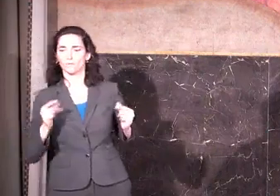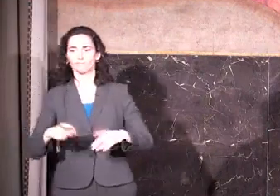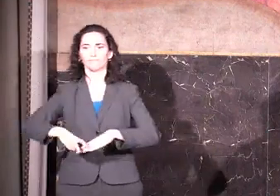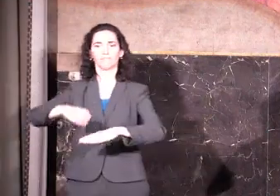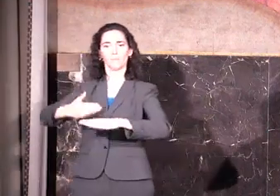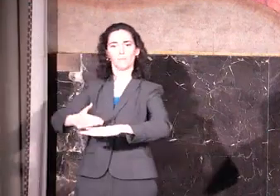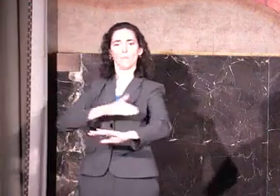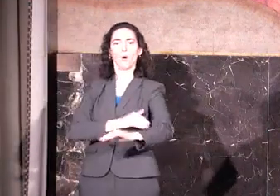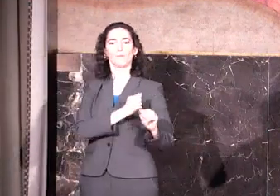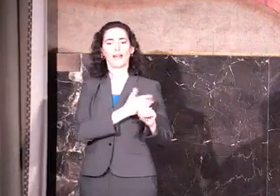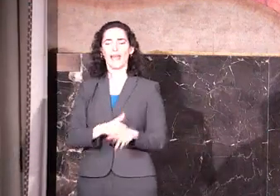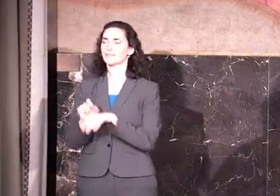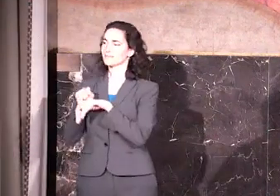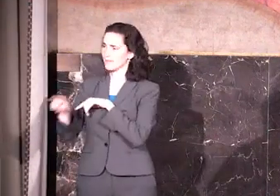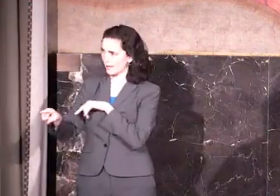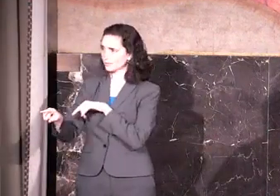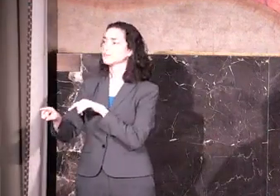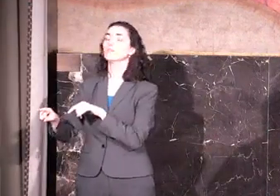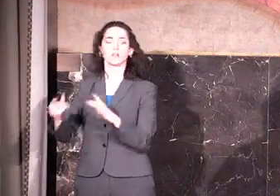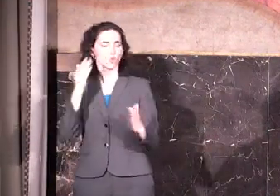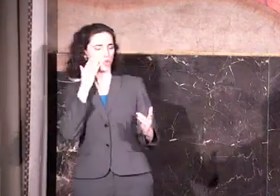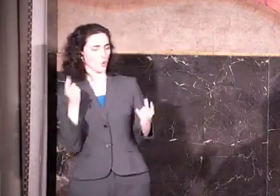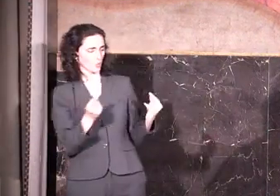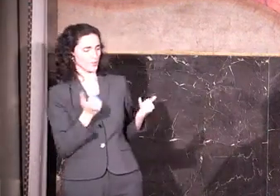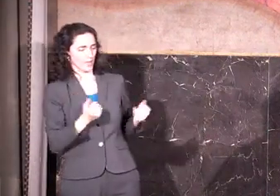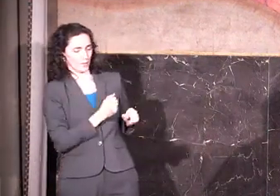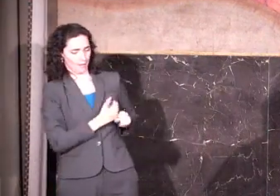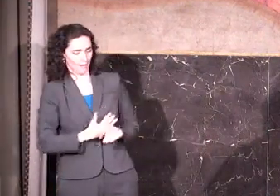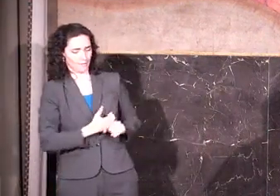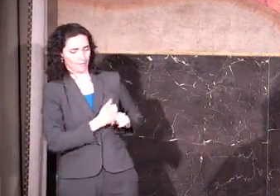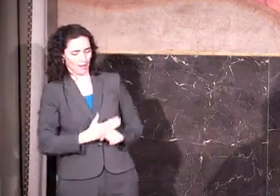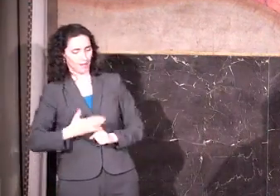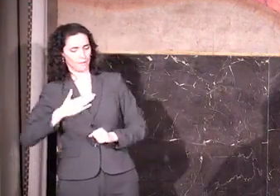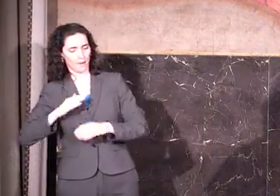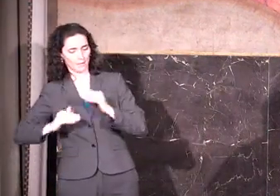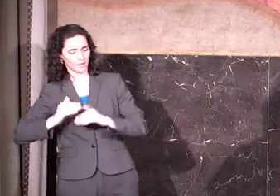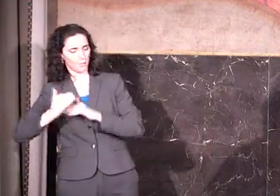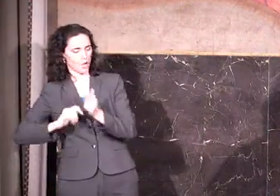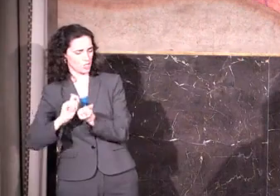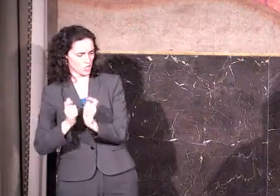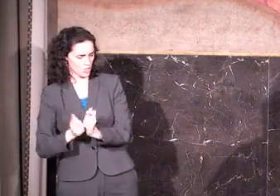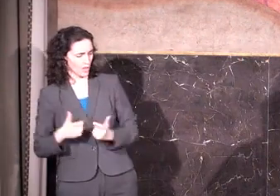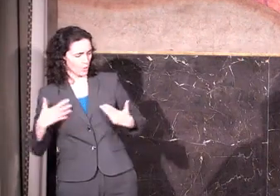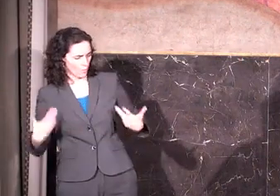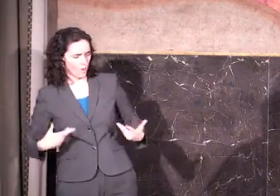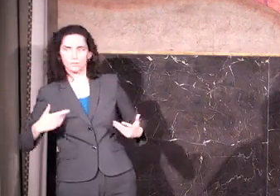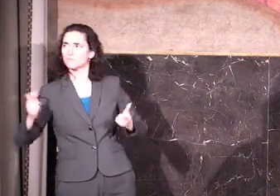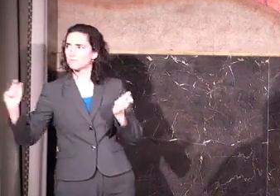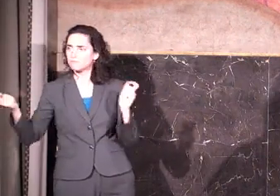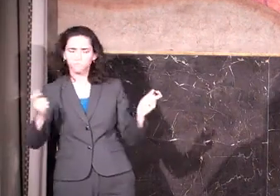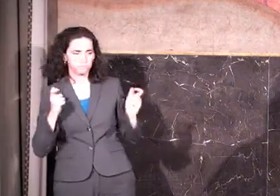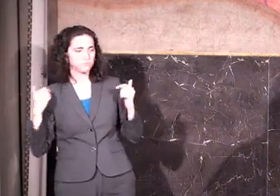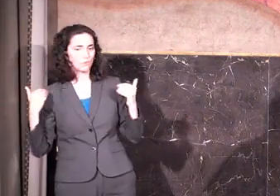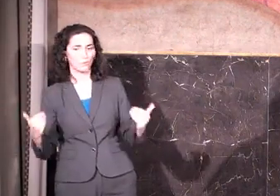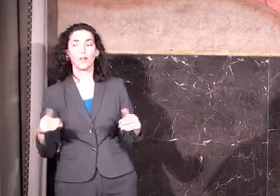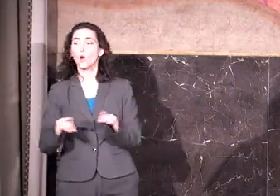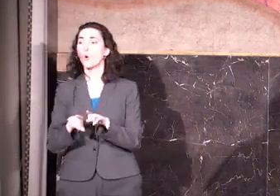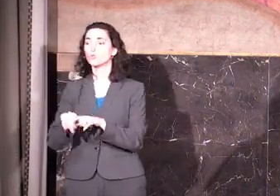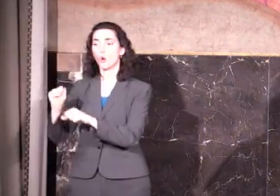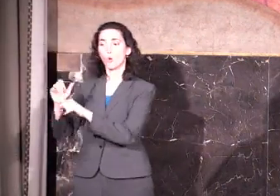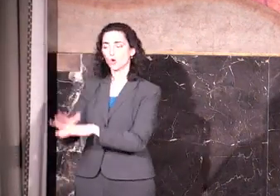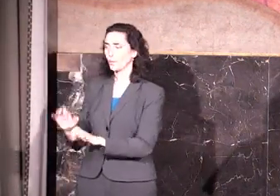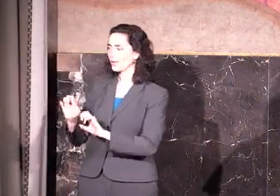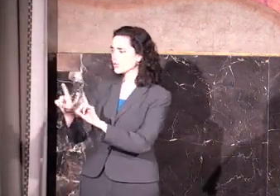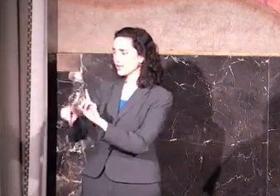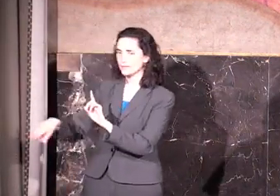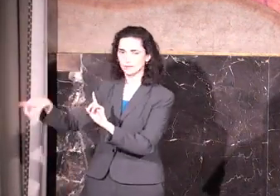time to prepare. There's time to retool whatever processes in that building need to be retooled, and of course the education of employees. So I'll